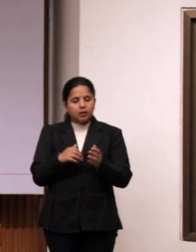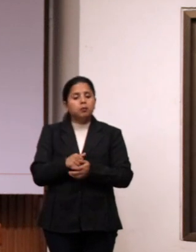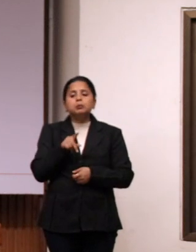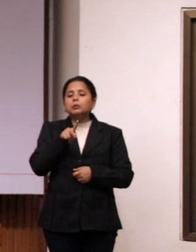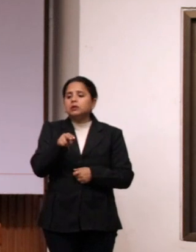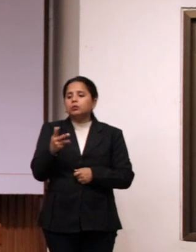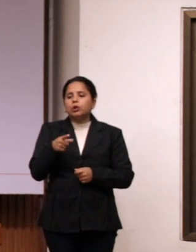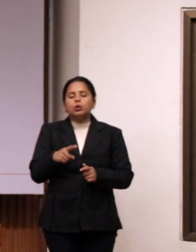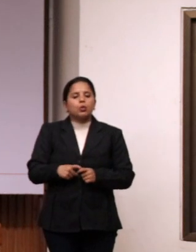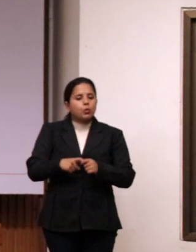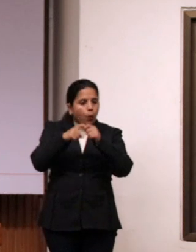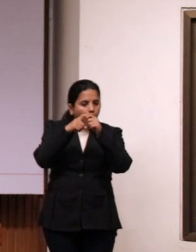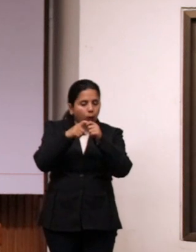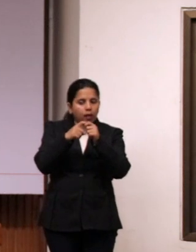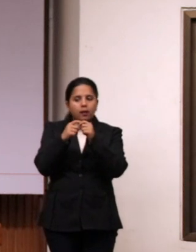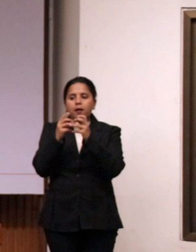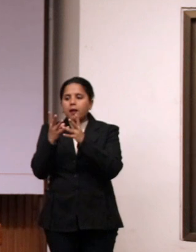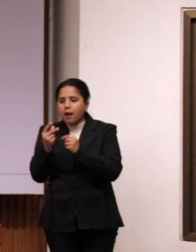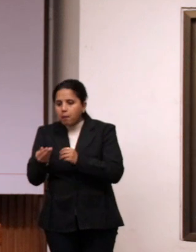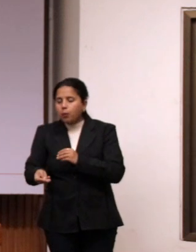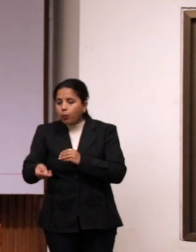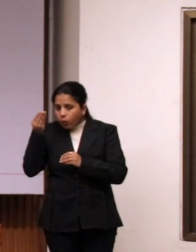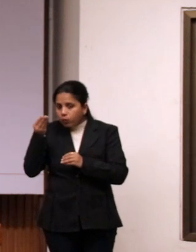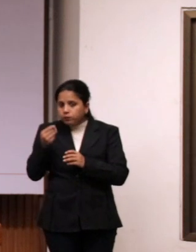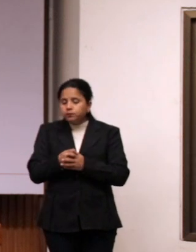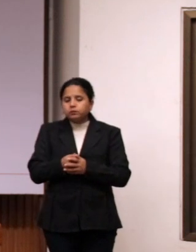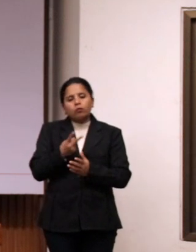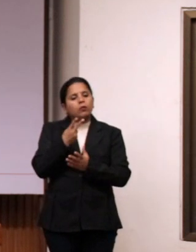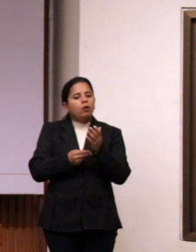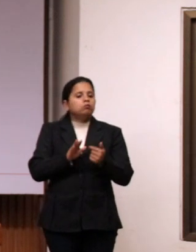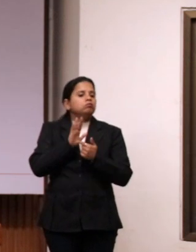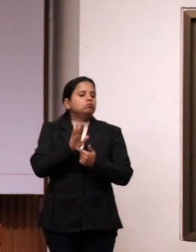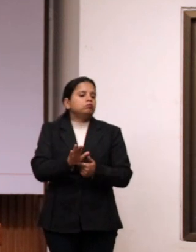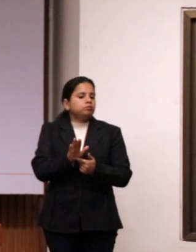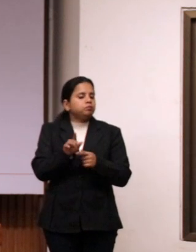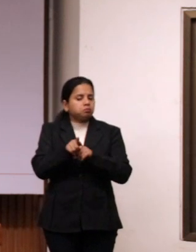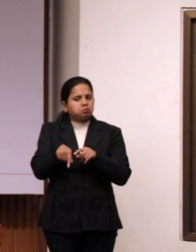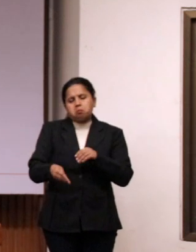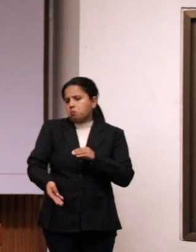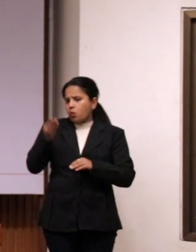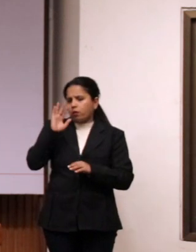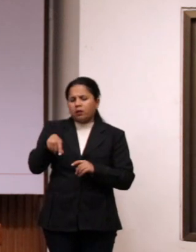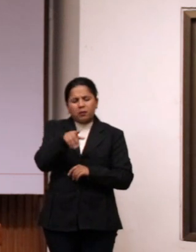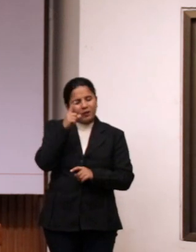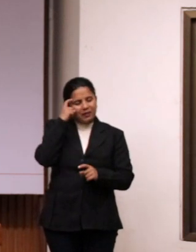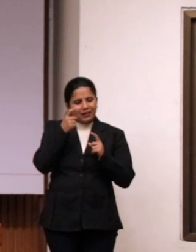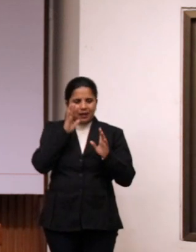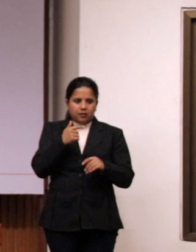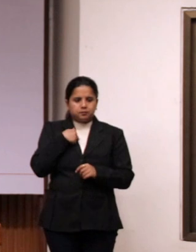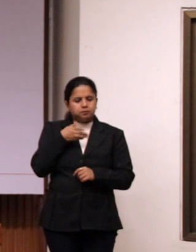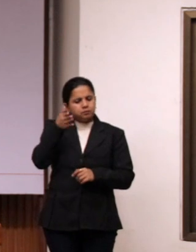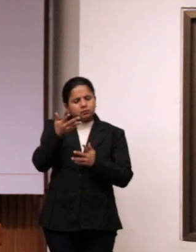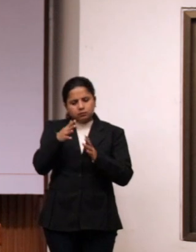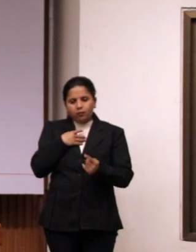that quality and quantity both has came up very well. It is well known thought when you reach to